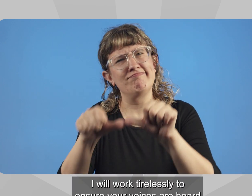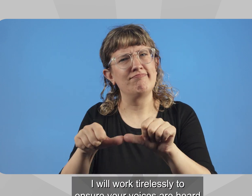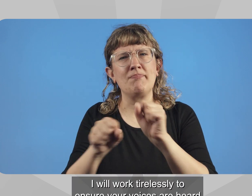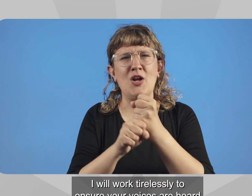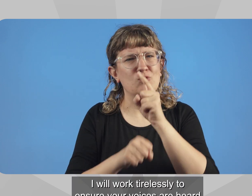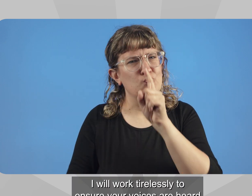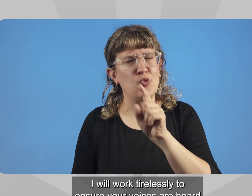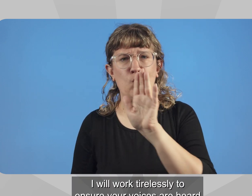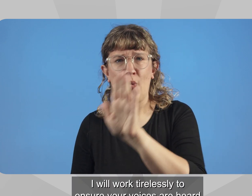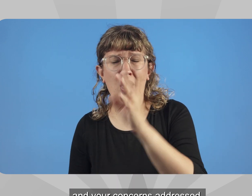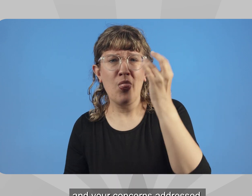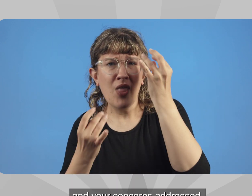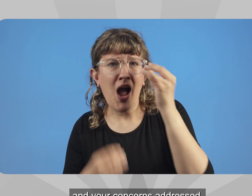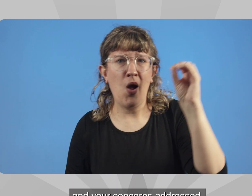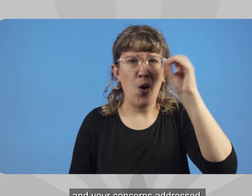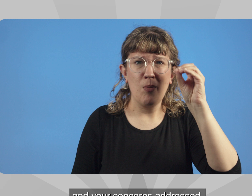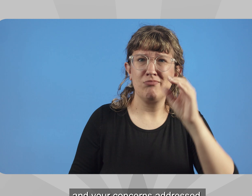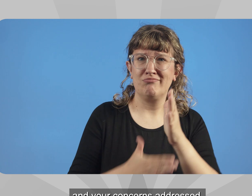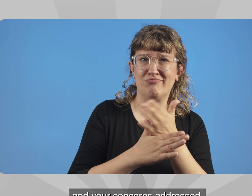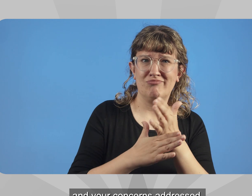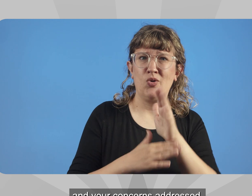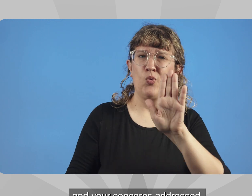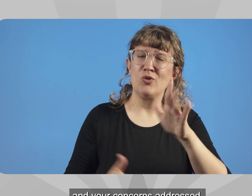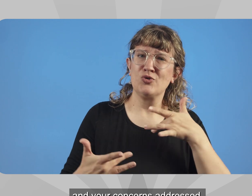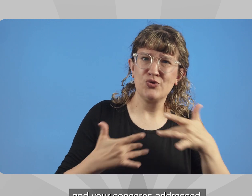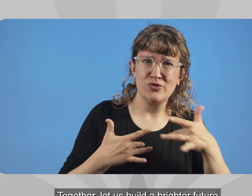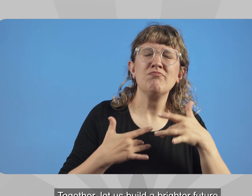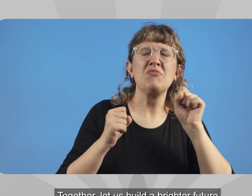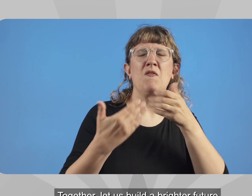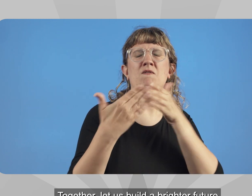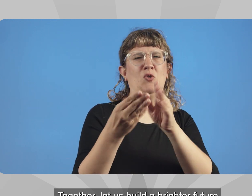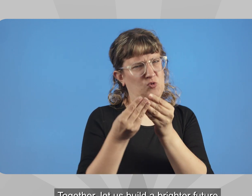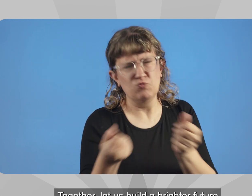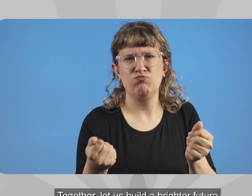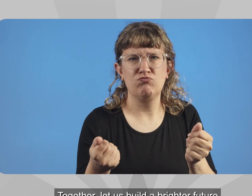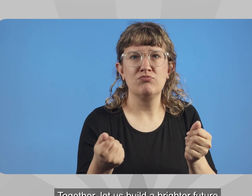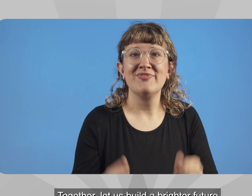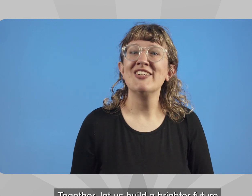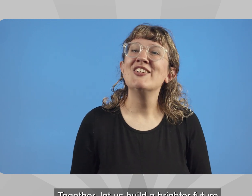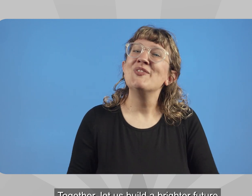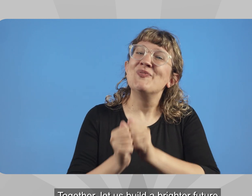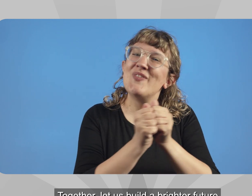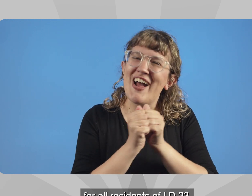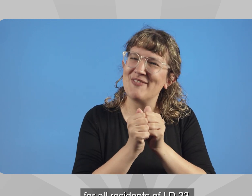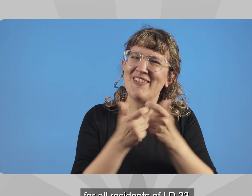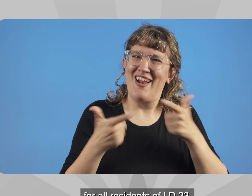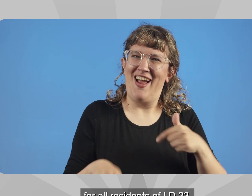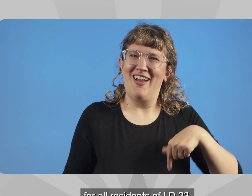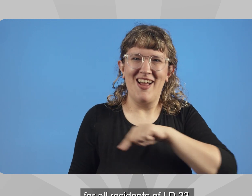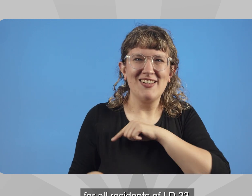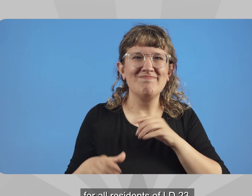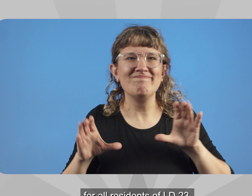ensure your voices are heard and your concerns addressed. Together, let us build a brighter future for